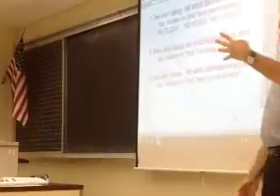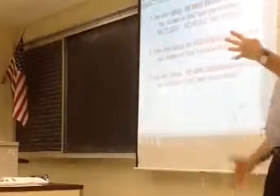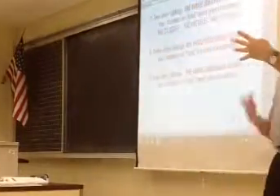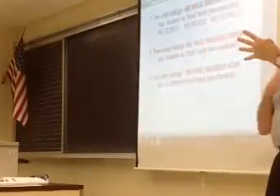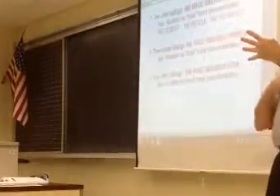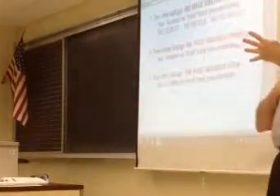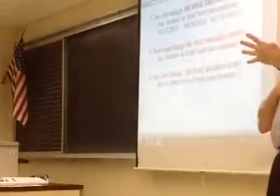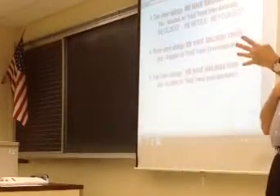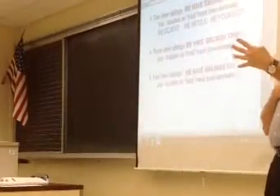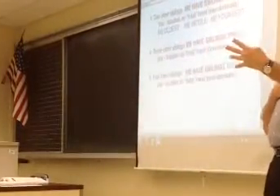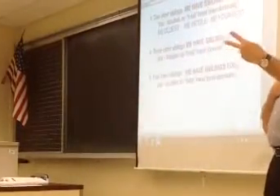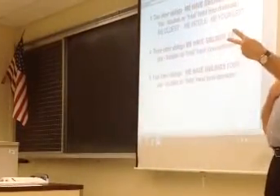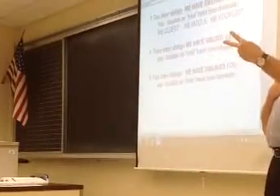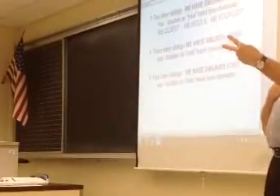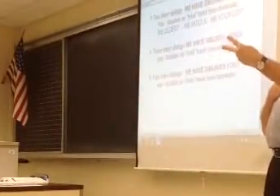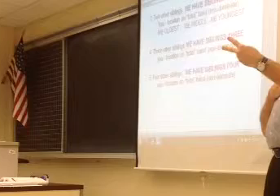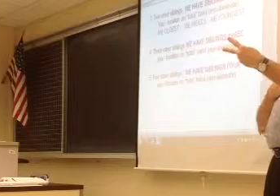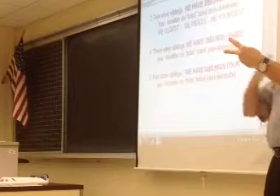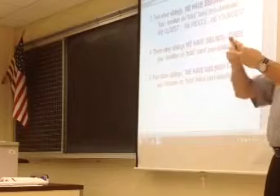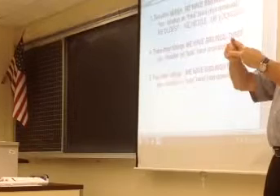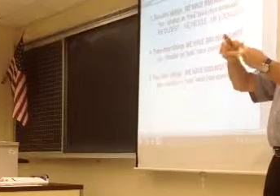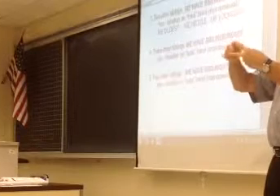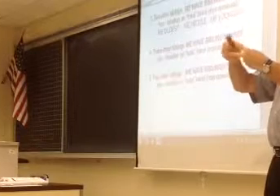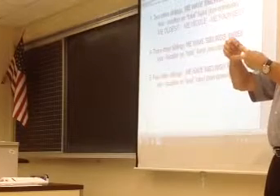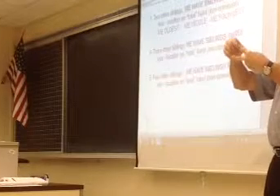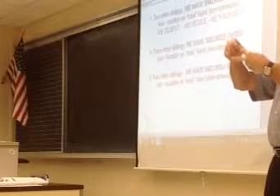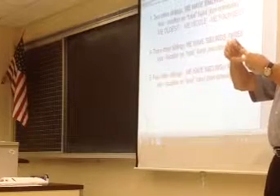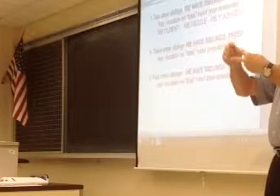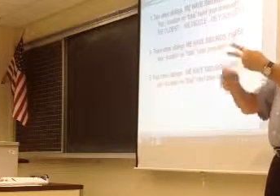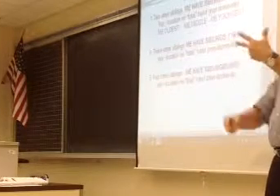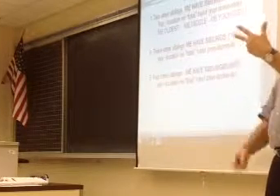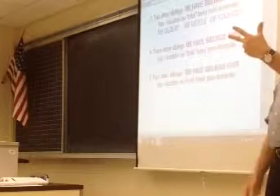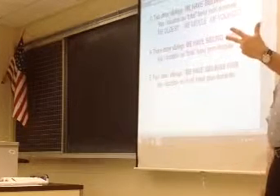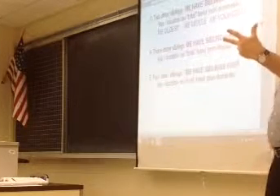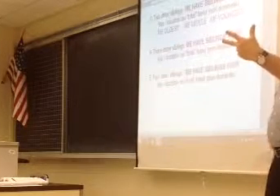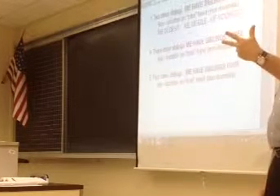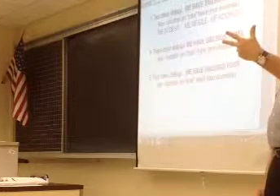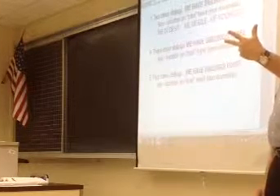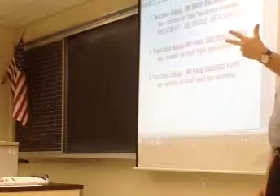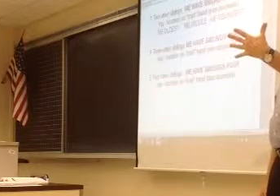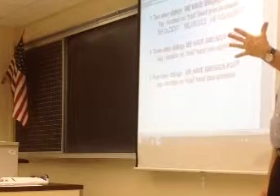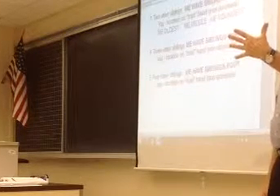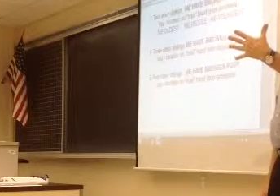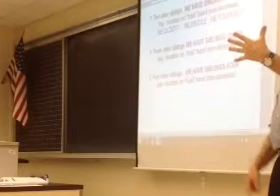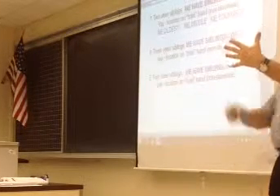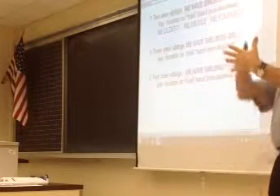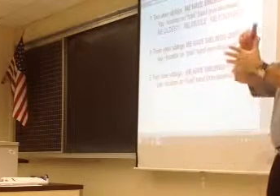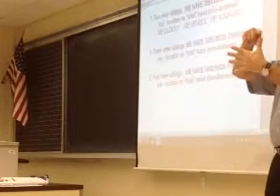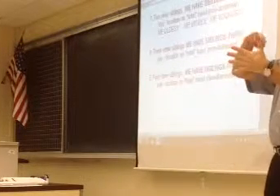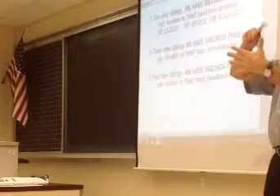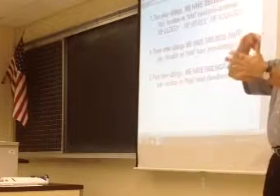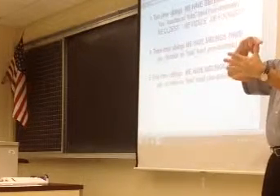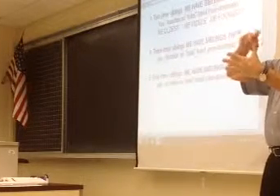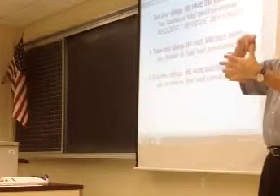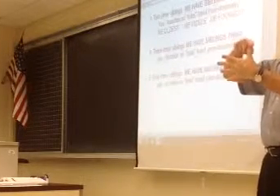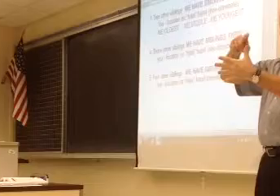total, me included, or a 2, it's the top. So your next. Do you do 3 still like this? If it's a 3 or a 5, then your thumb is the